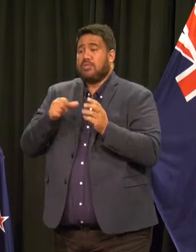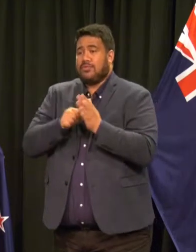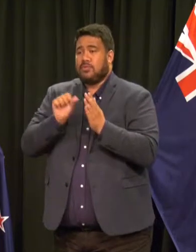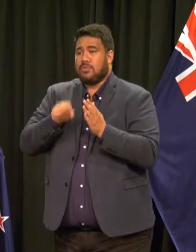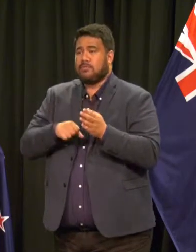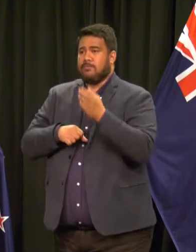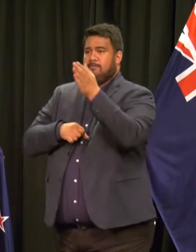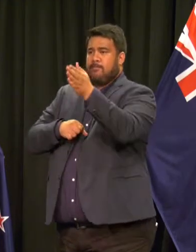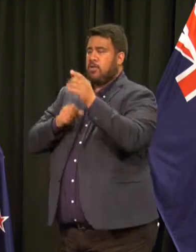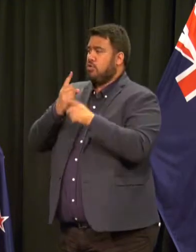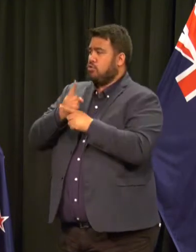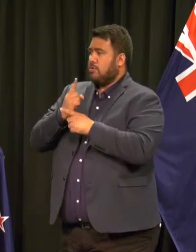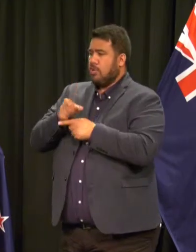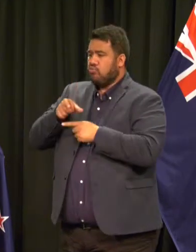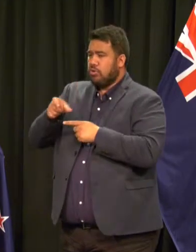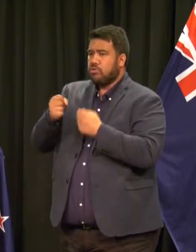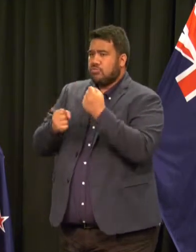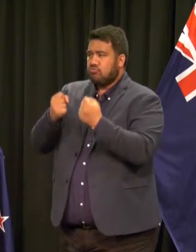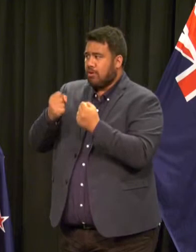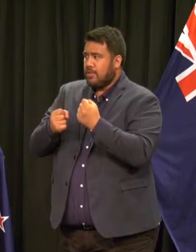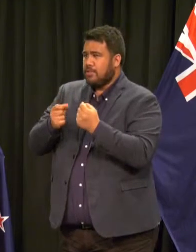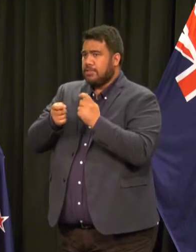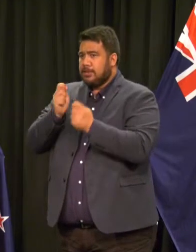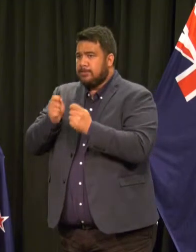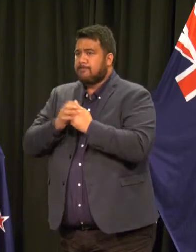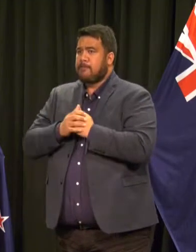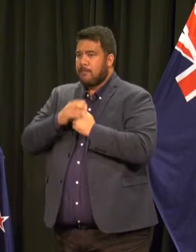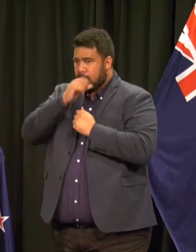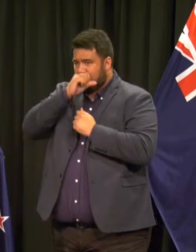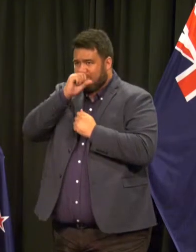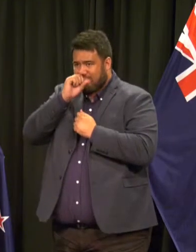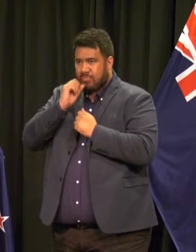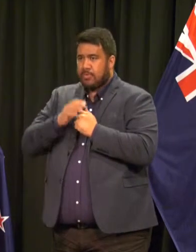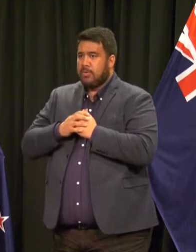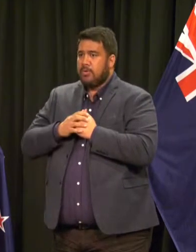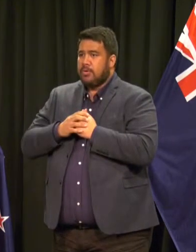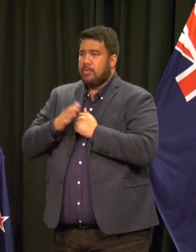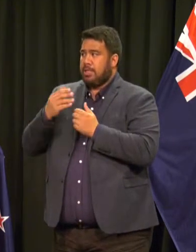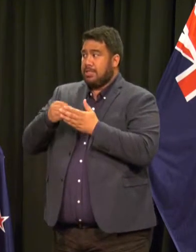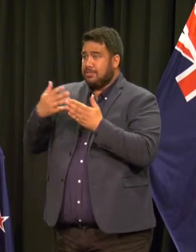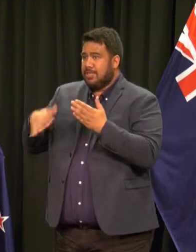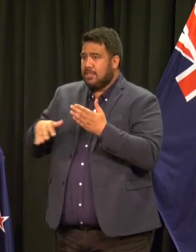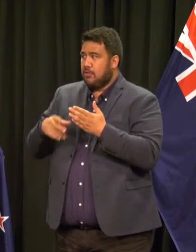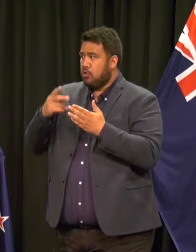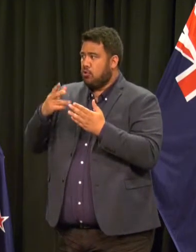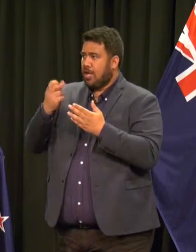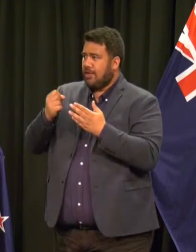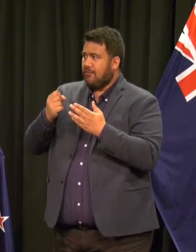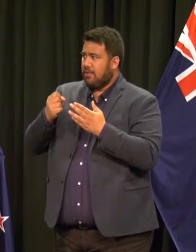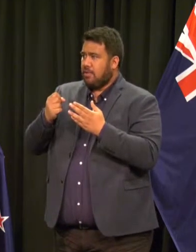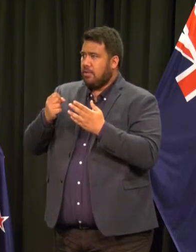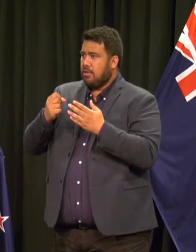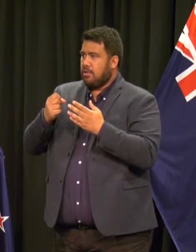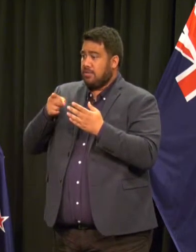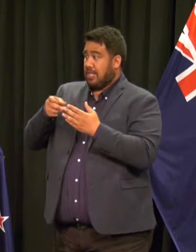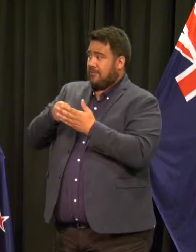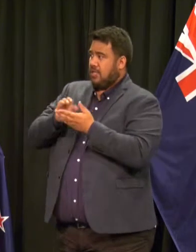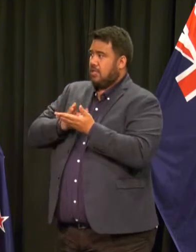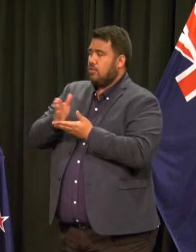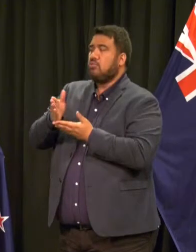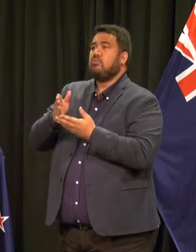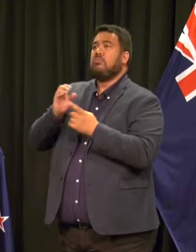the PGF, and how successful it's been. Do you have any other examples of projects that have been funded through the PGF that have